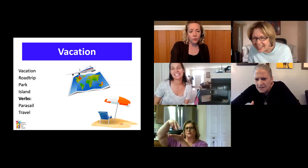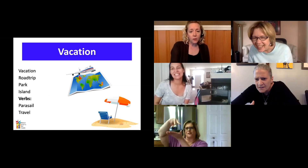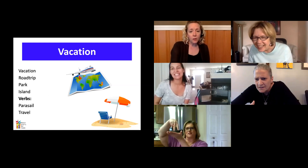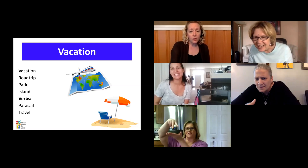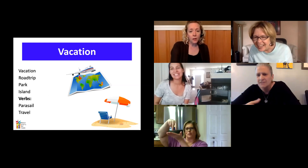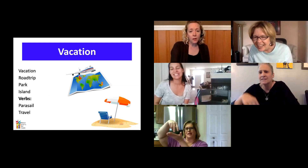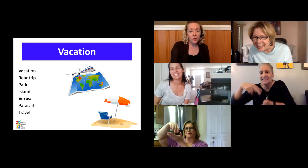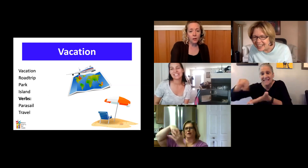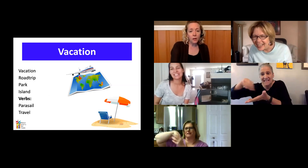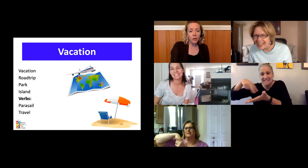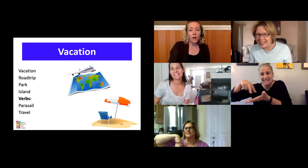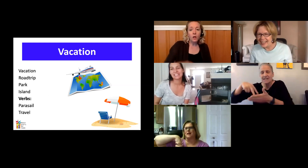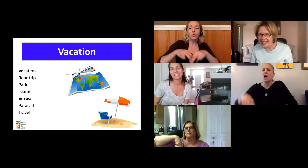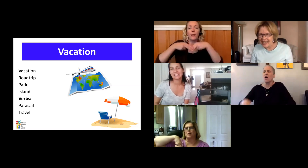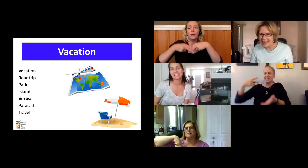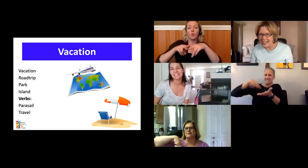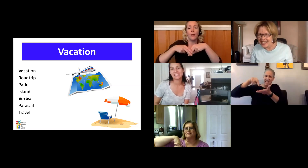the swing, what the sign was.